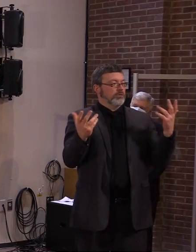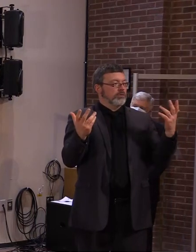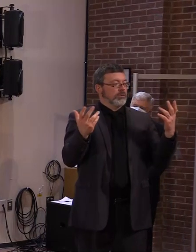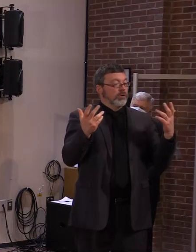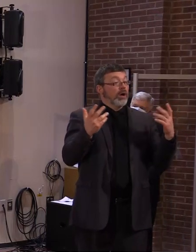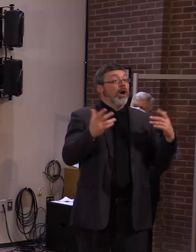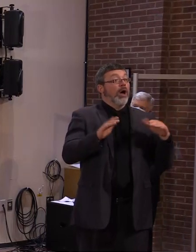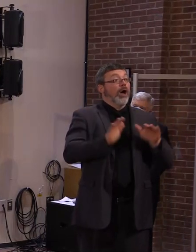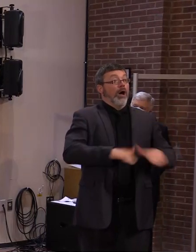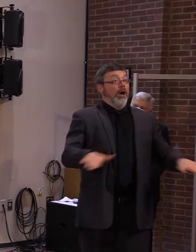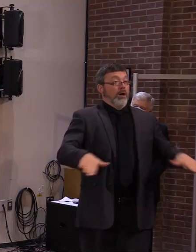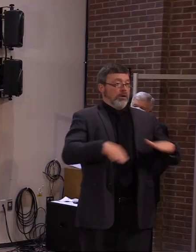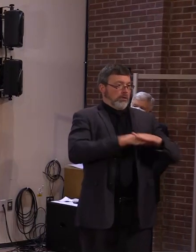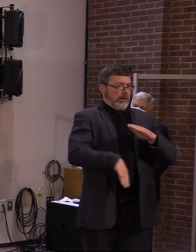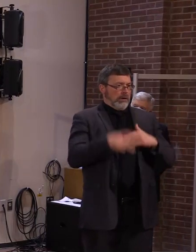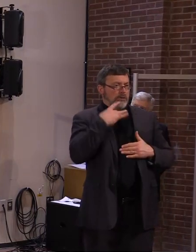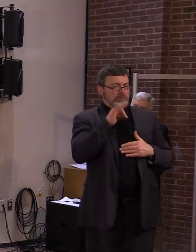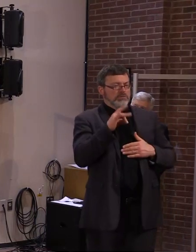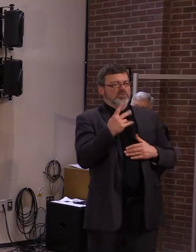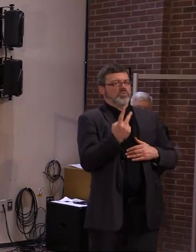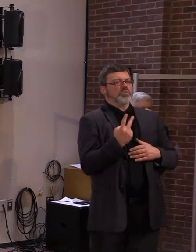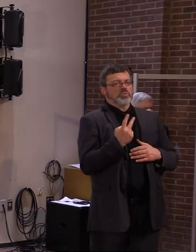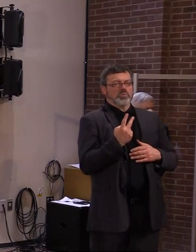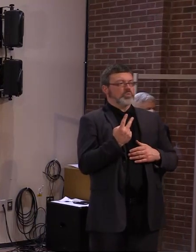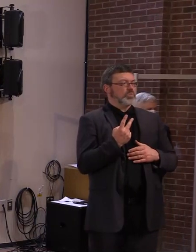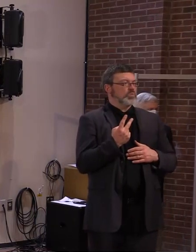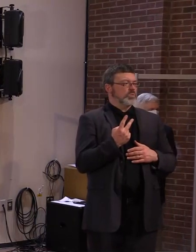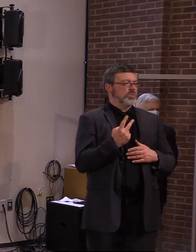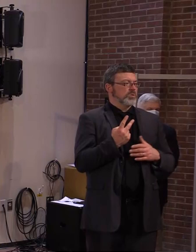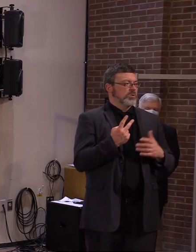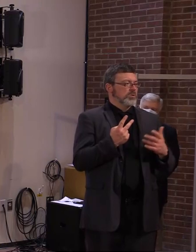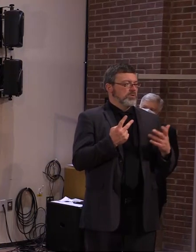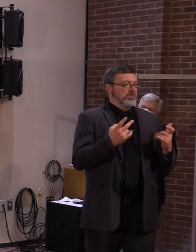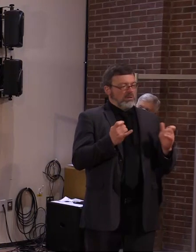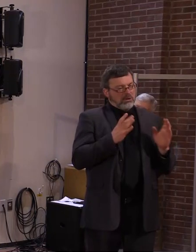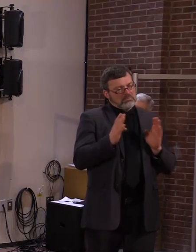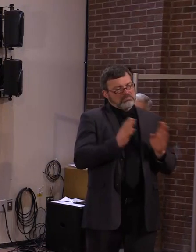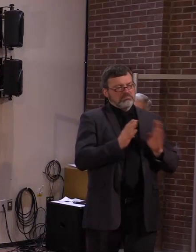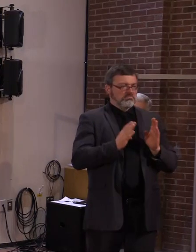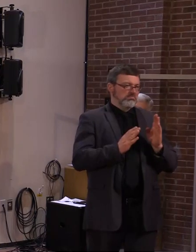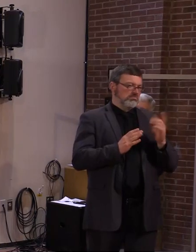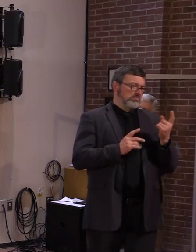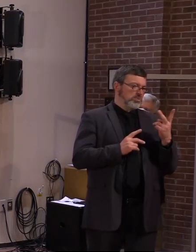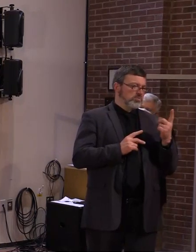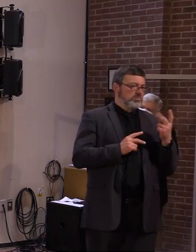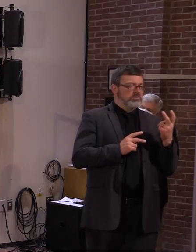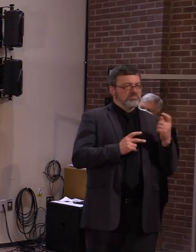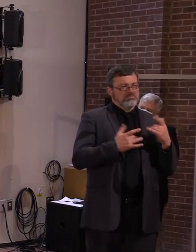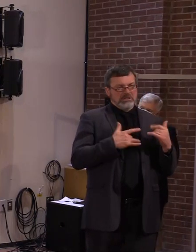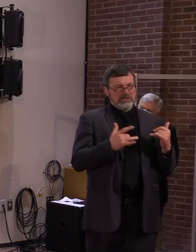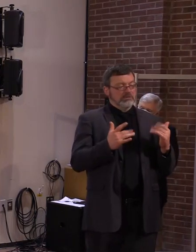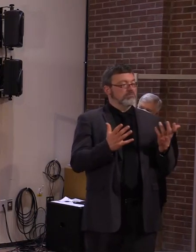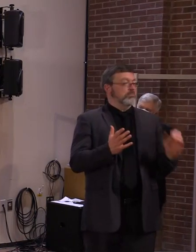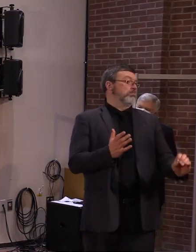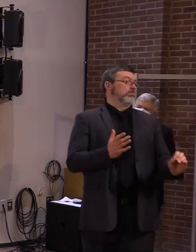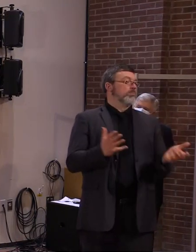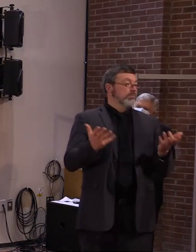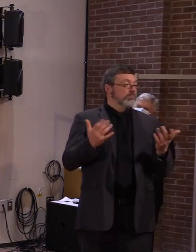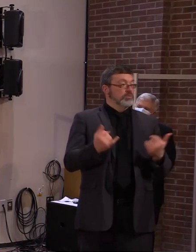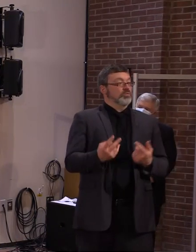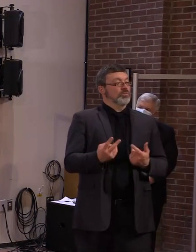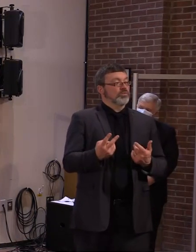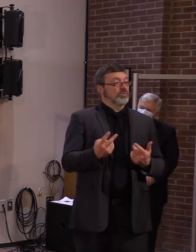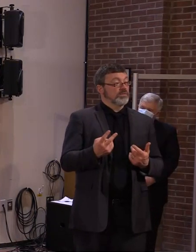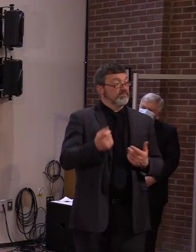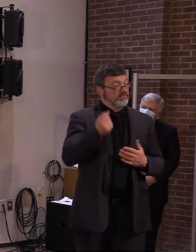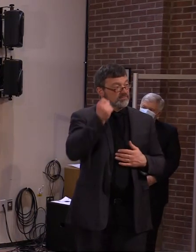this point in time. Generally, there's 0 to 1. And that means there are still a lot of people in their